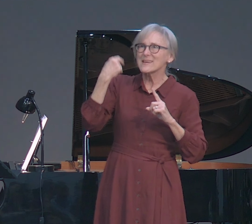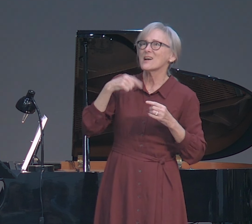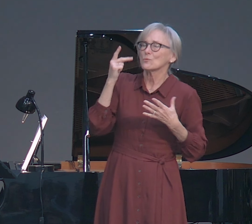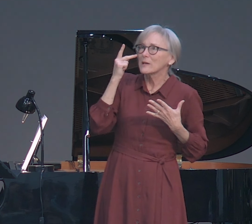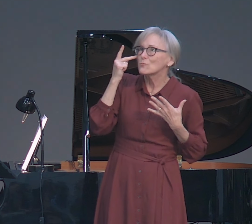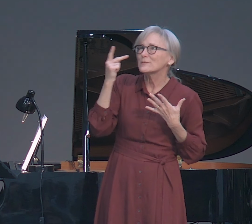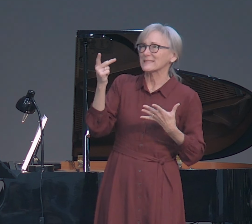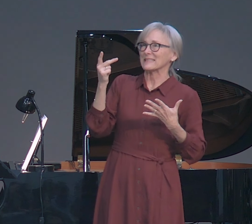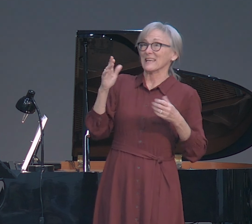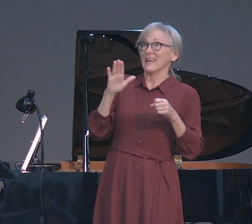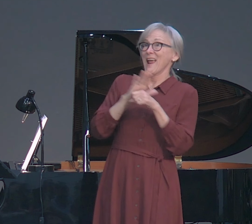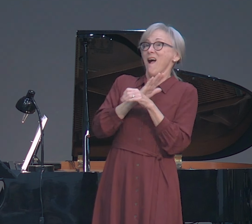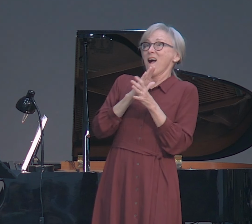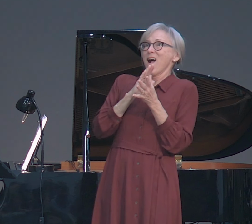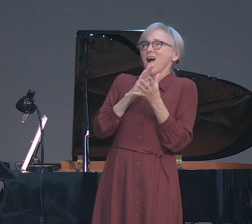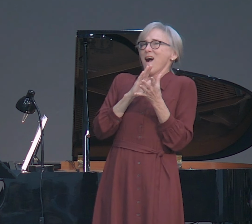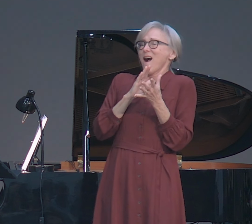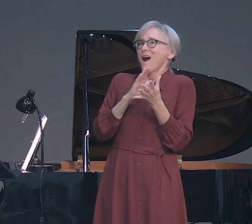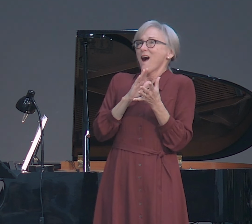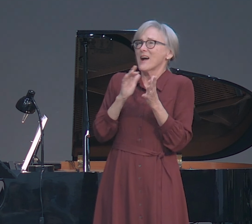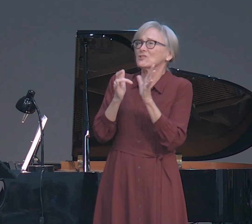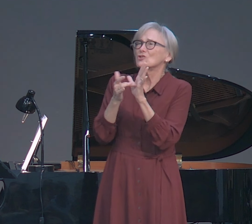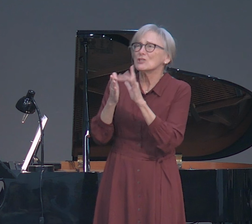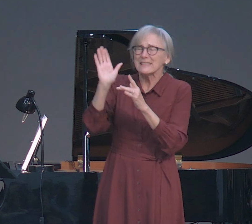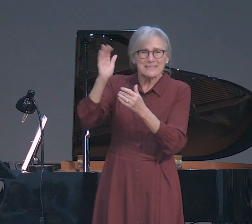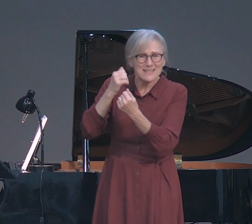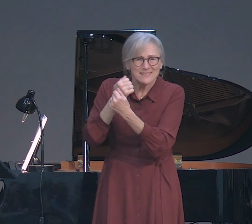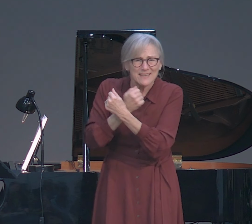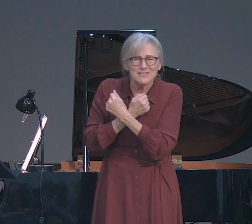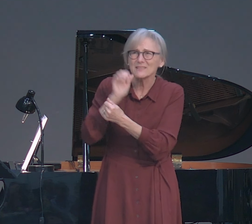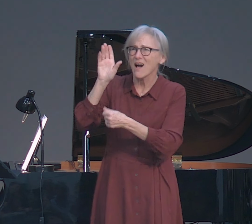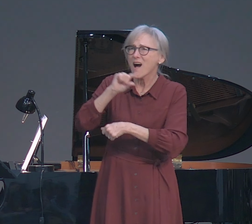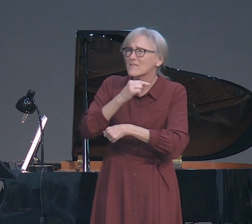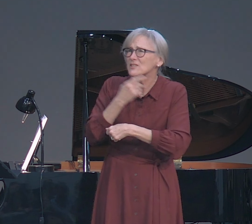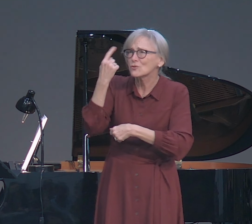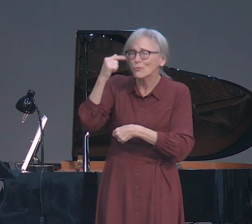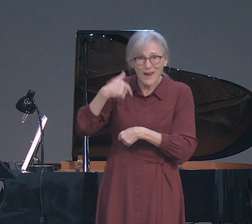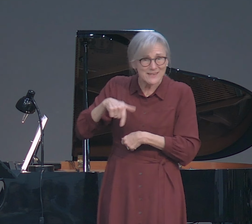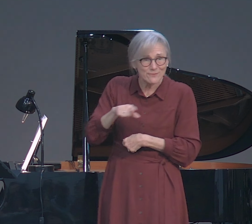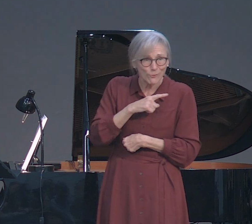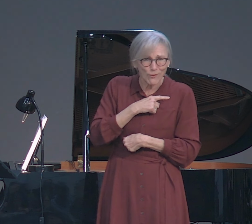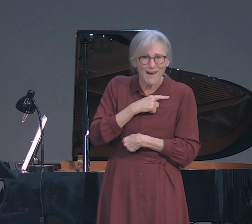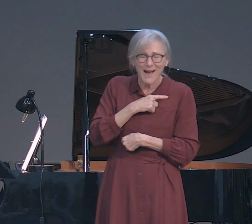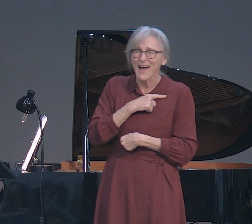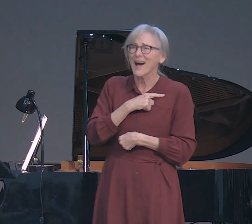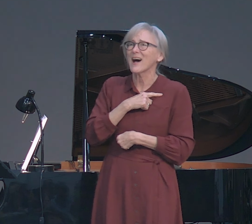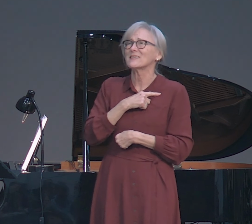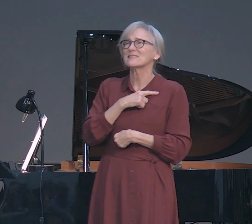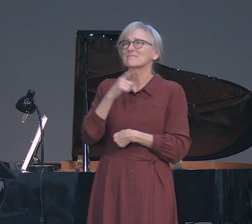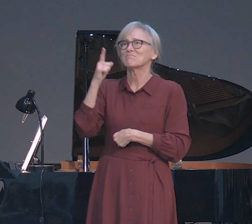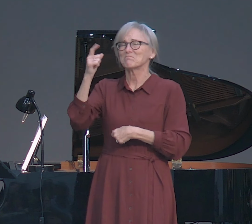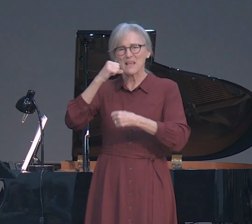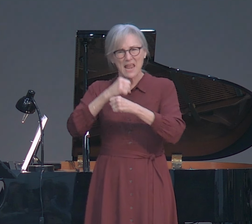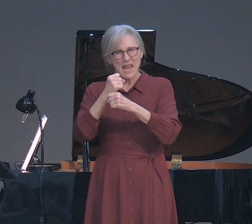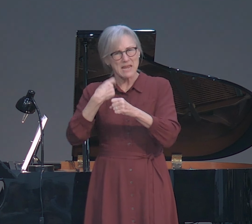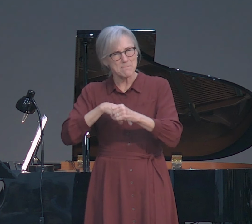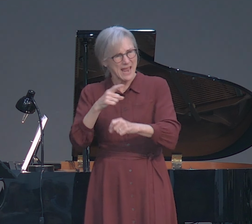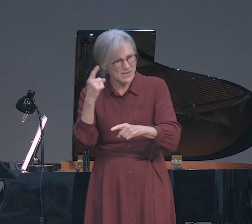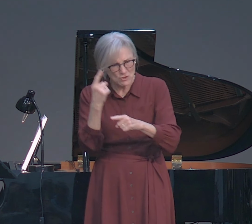fullest sense the depth of his love and his grace. We'll understand it like never before. How could